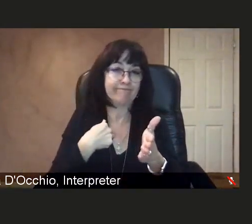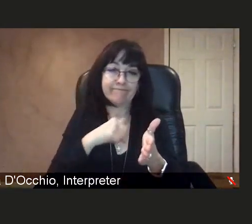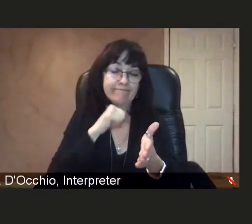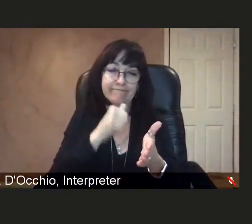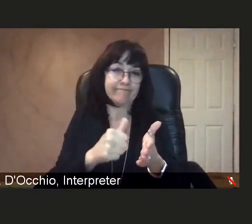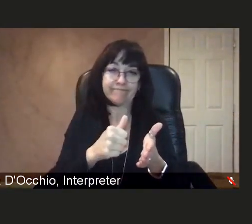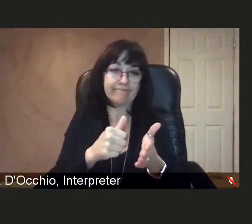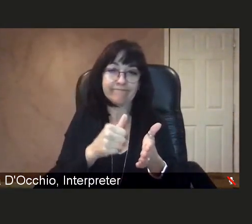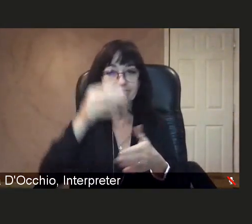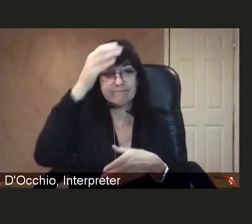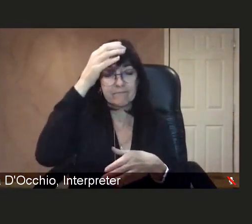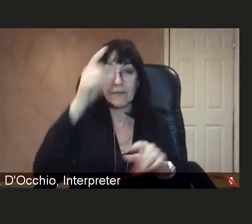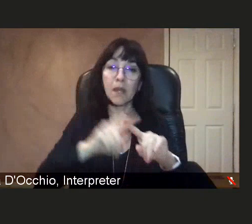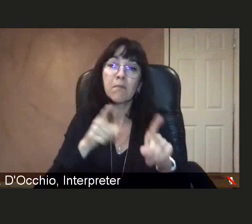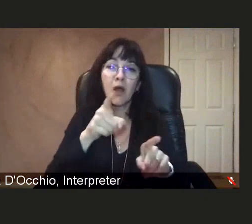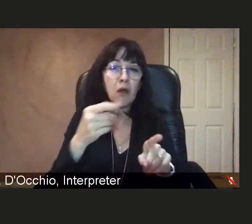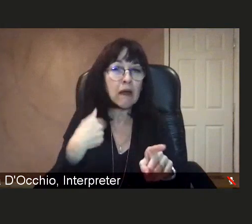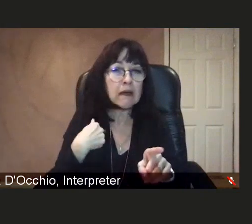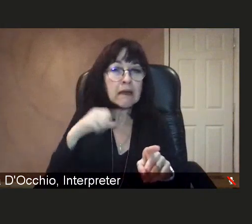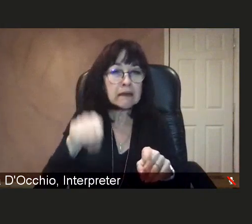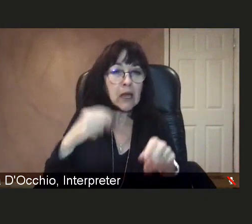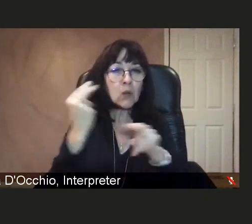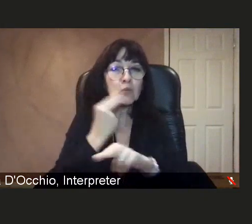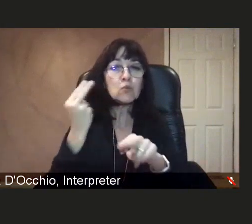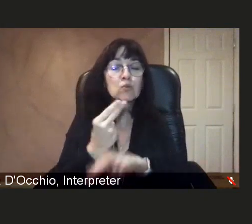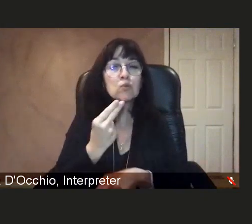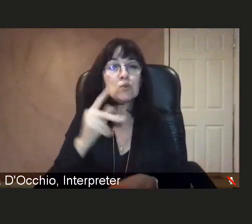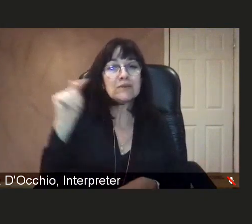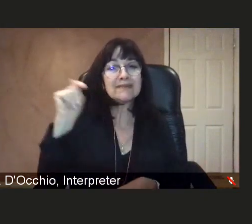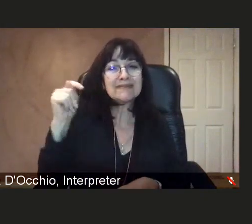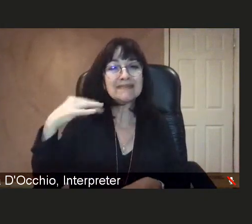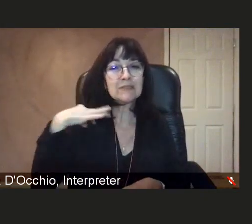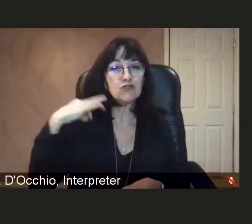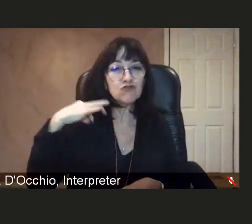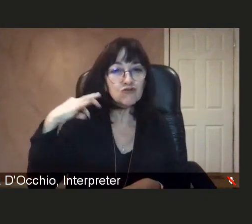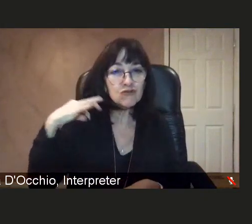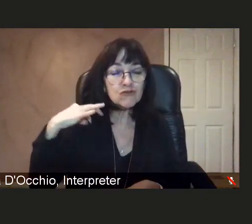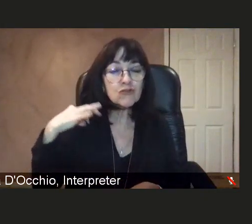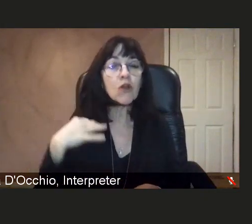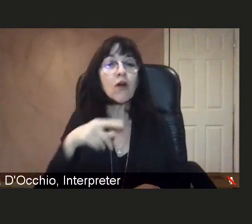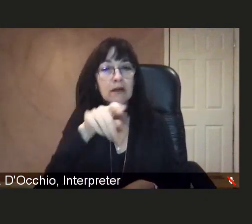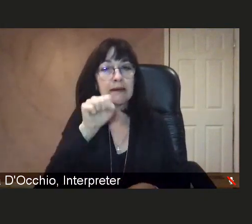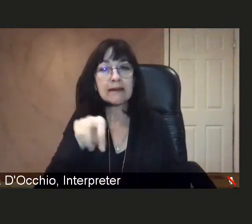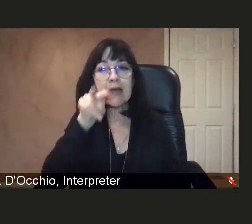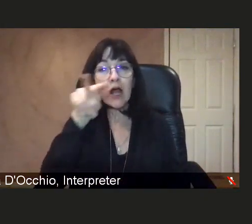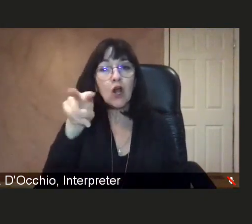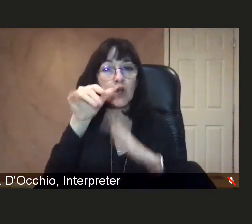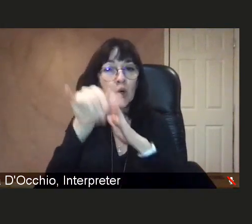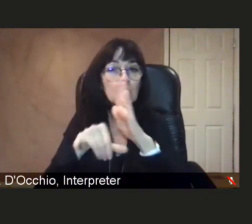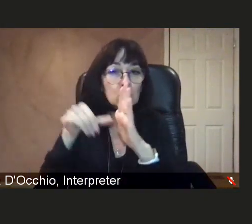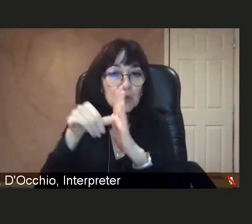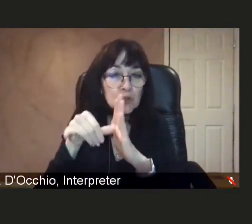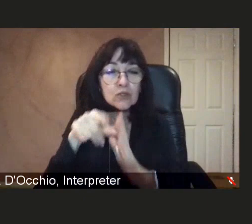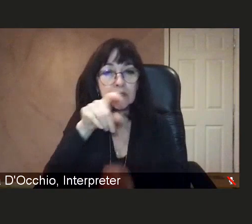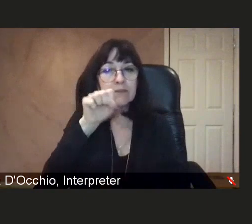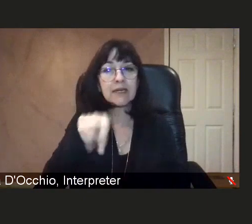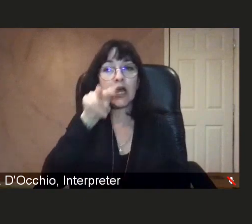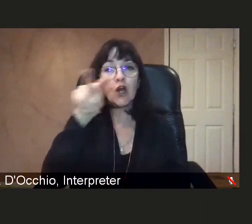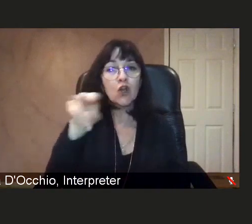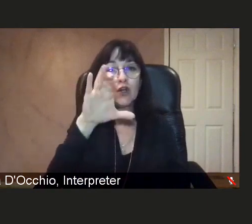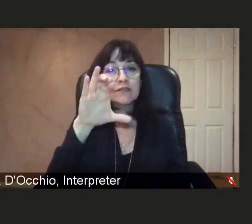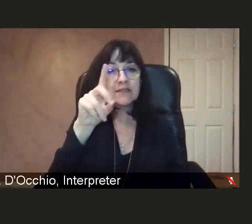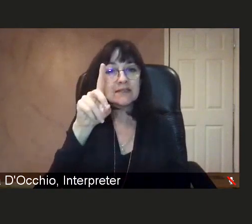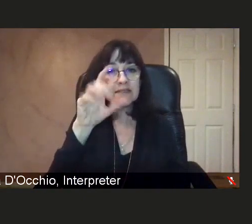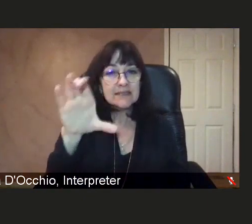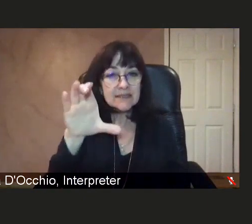do have internet access, the CDC website will actually show you simple ways to make these masks. The other thing